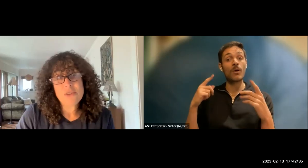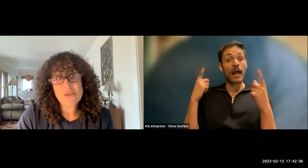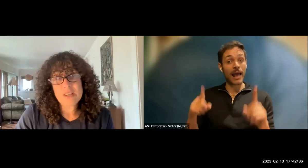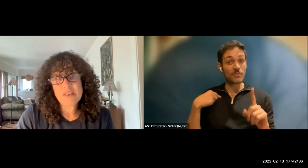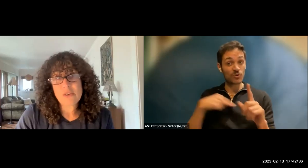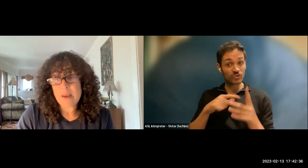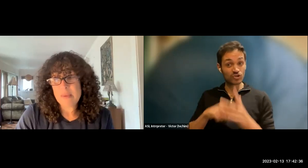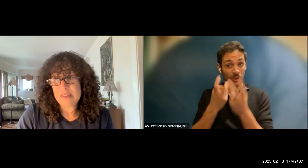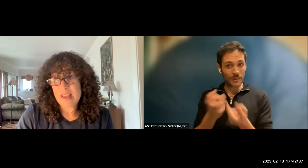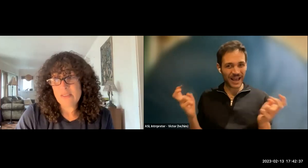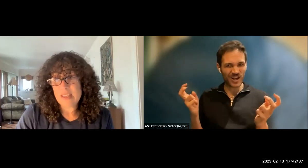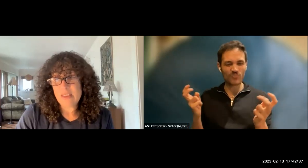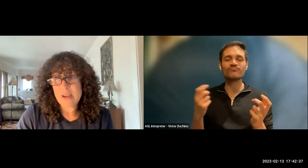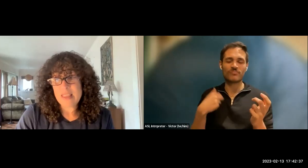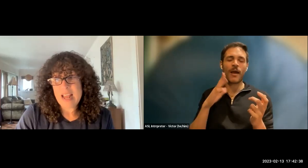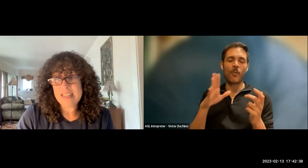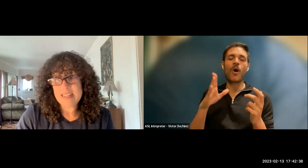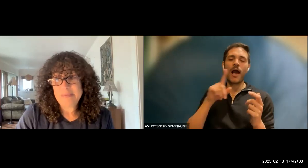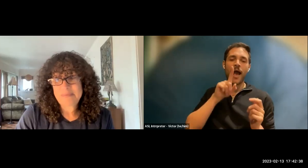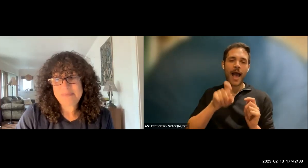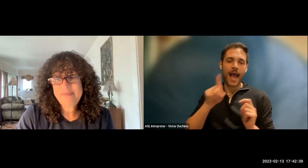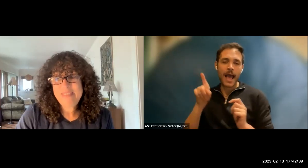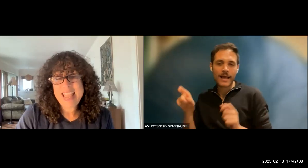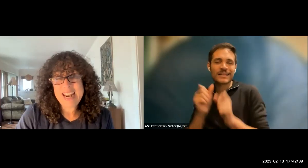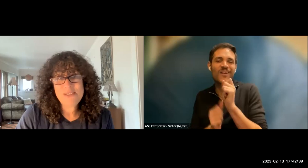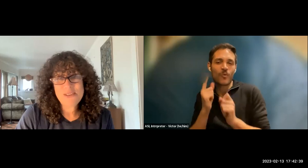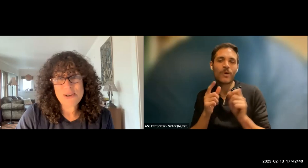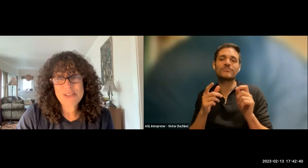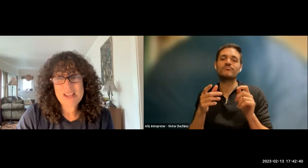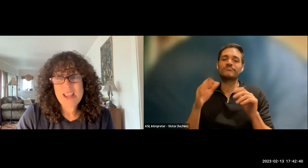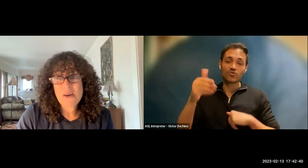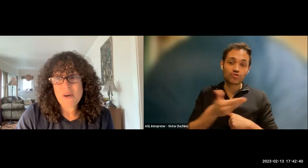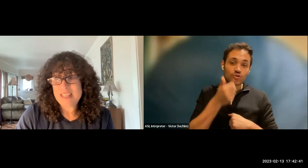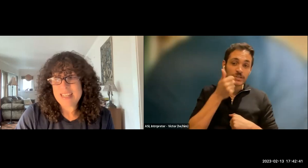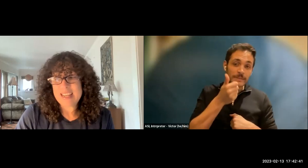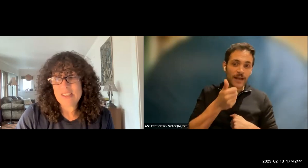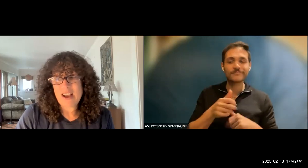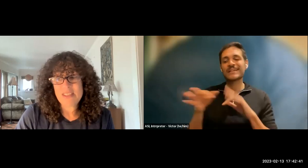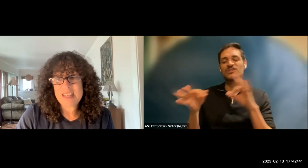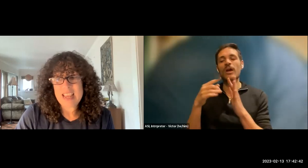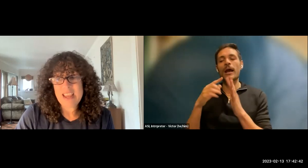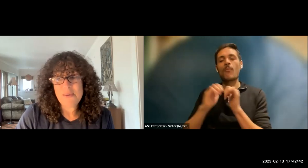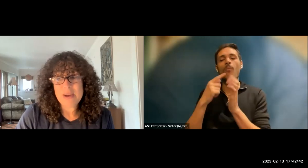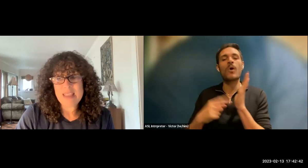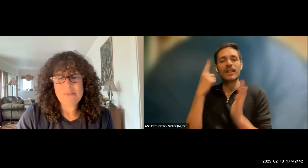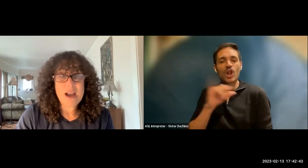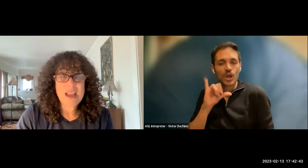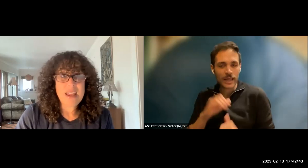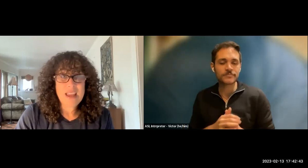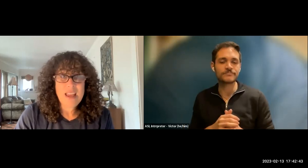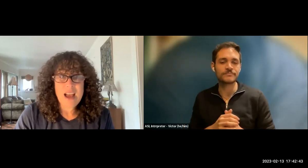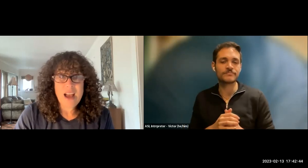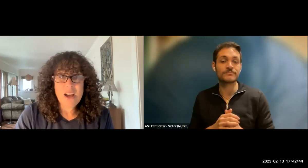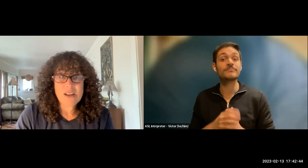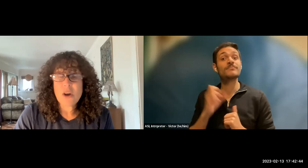to introduce and describe themselves in the way that I did. And I, of course, want to kick us off today with